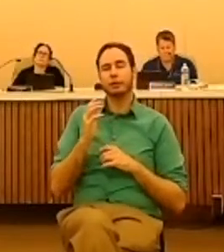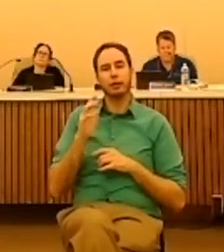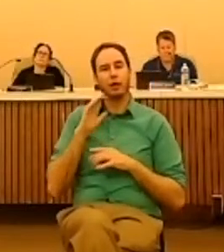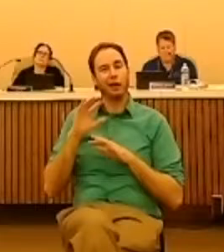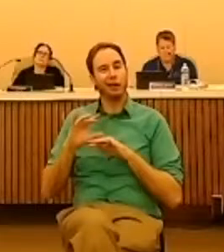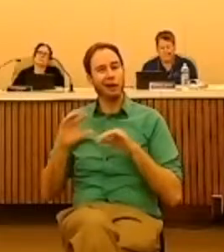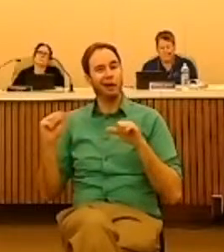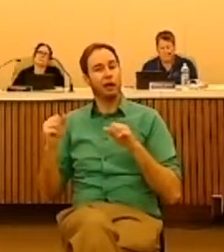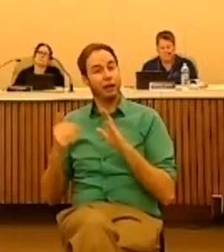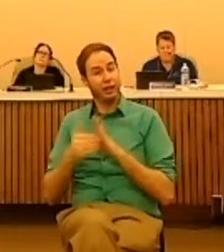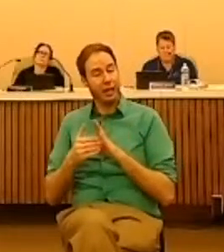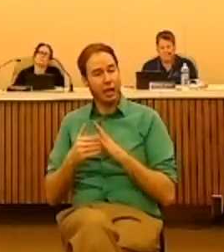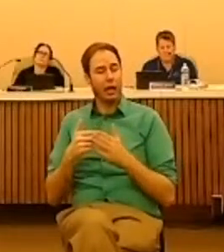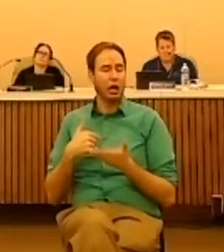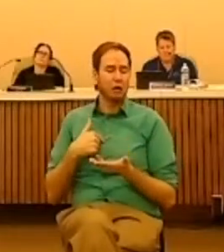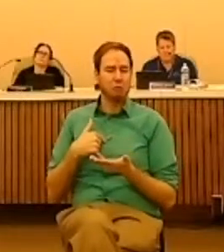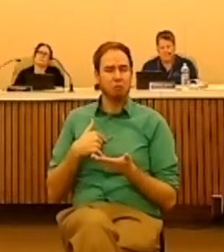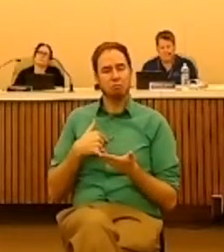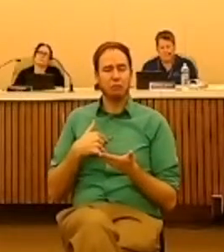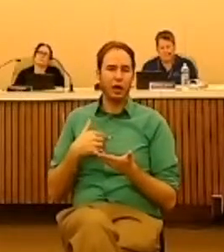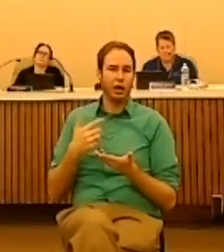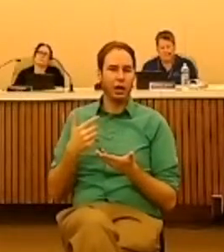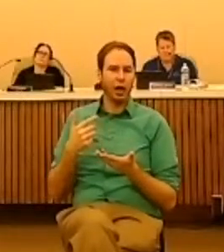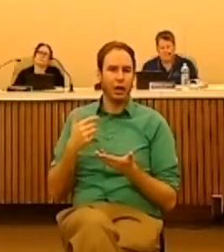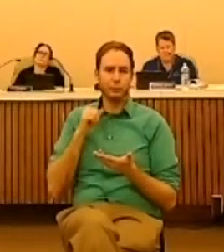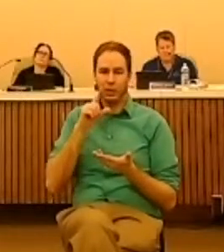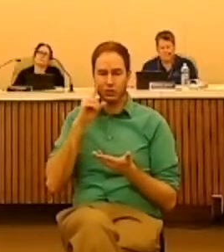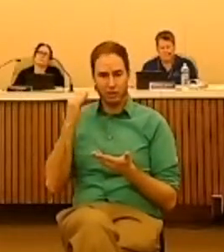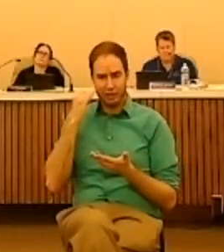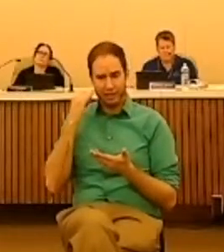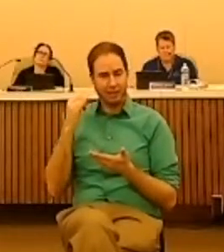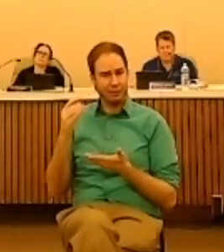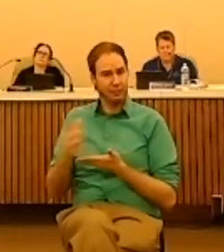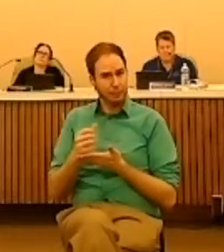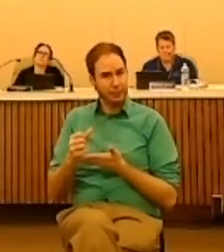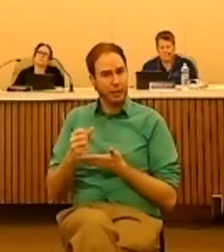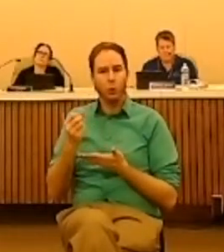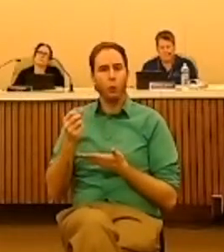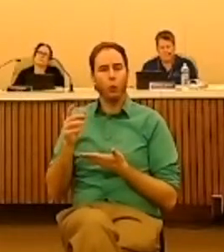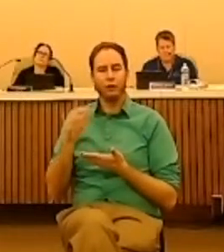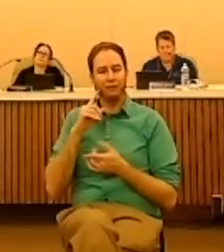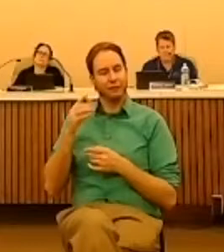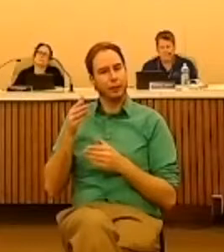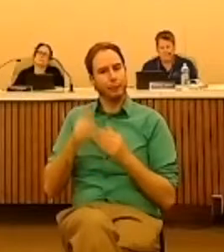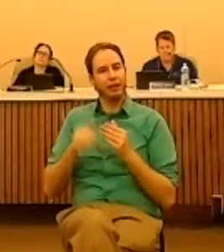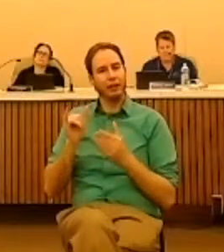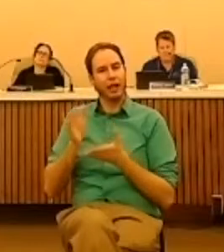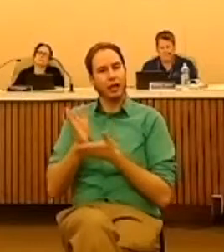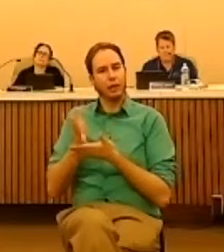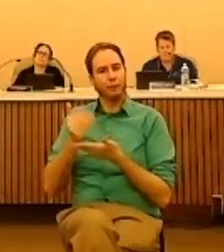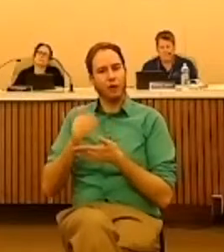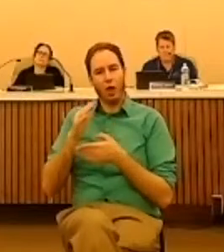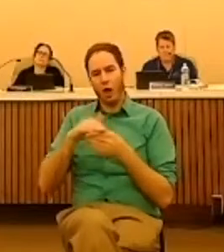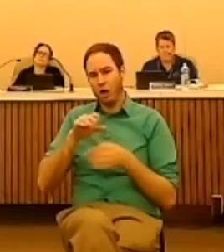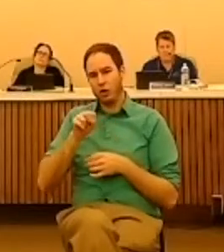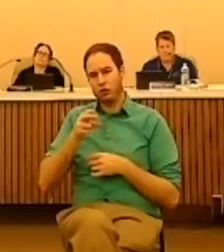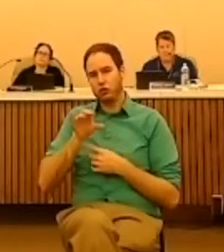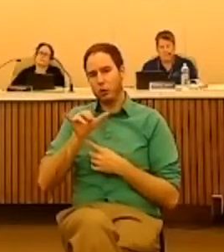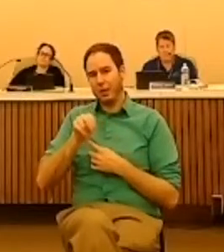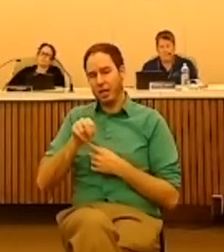construction kicking in again, and I know that I don't know if they're completed, that subdivision kitty corner of Sherman,